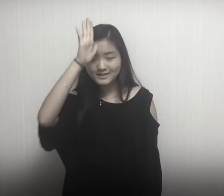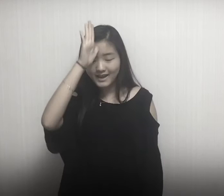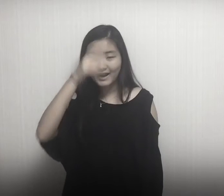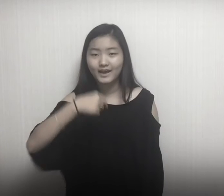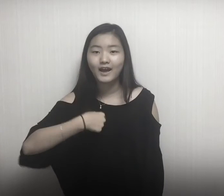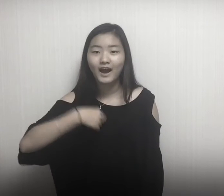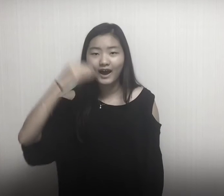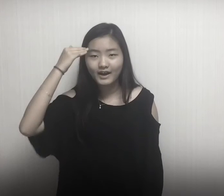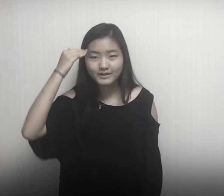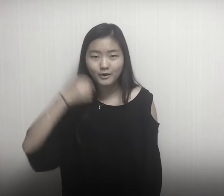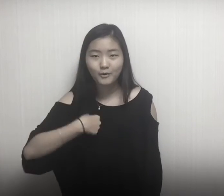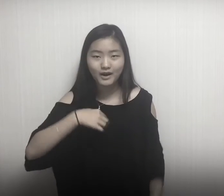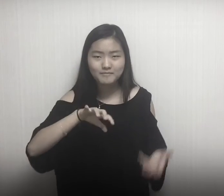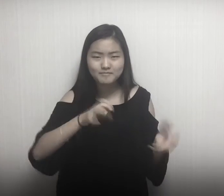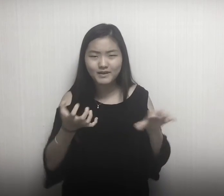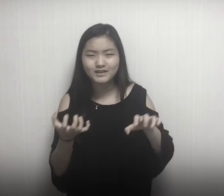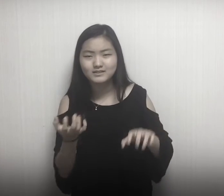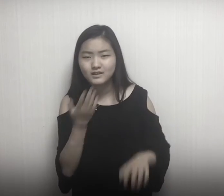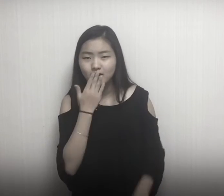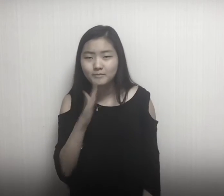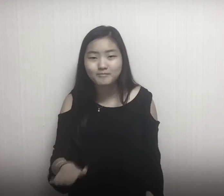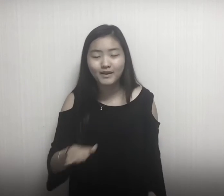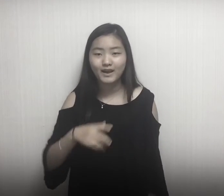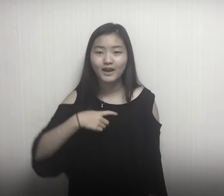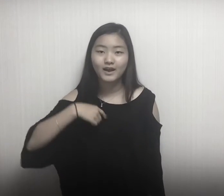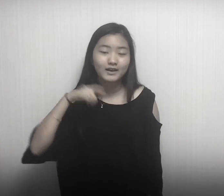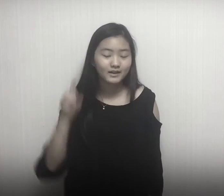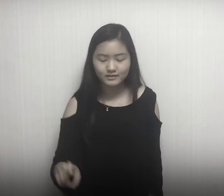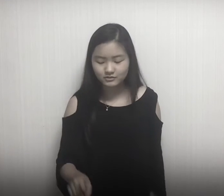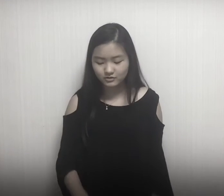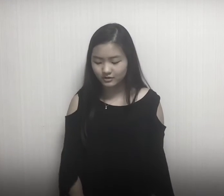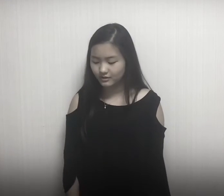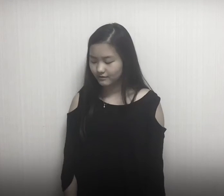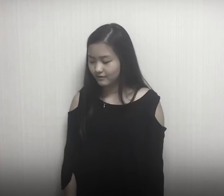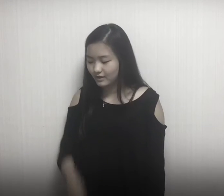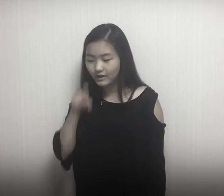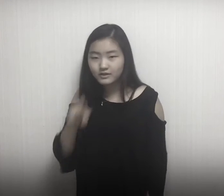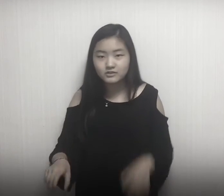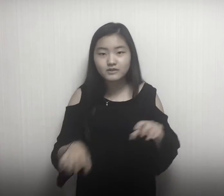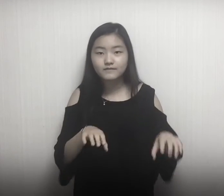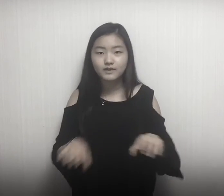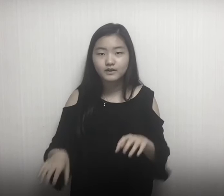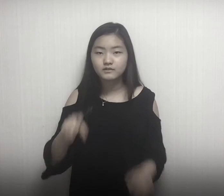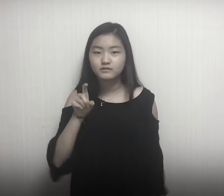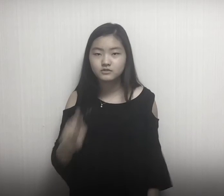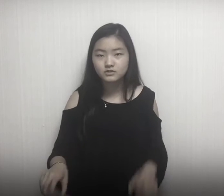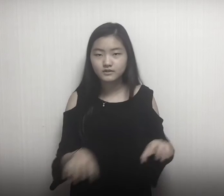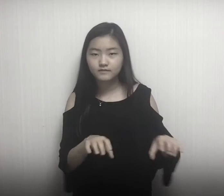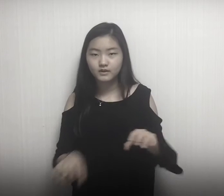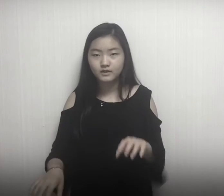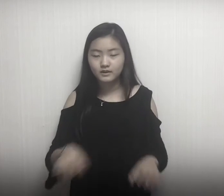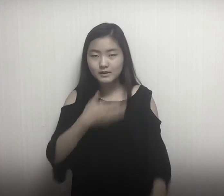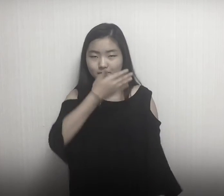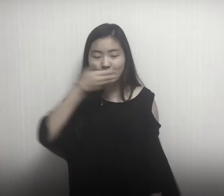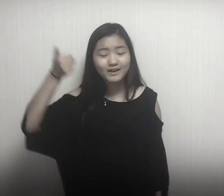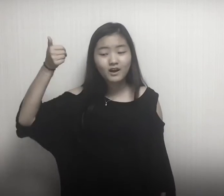dad I know I messed up bad I should've, should've done, should've done better